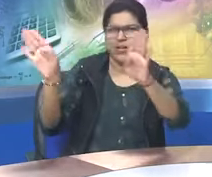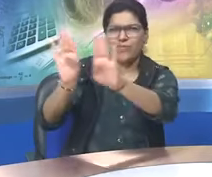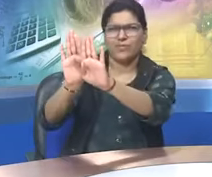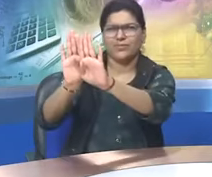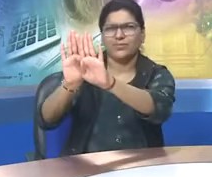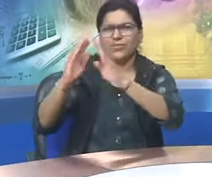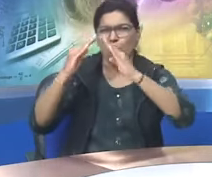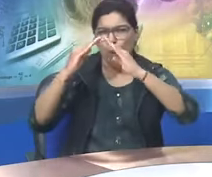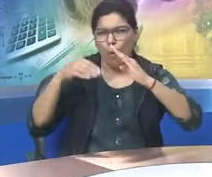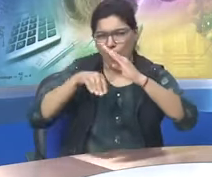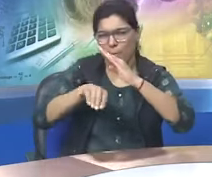She used to